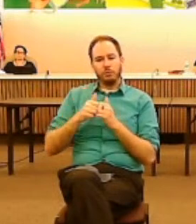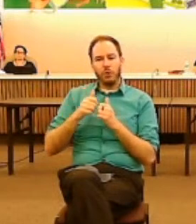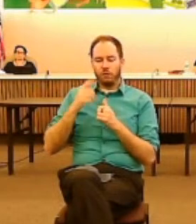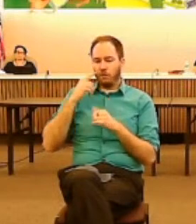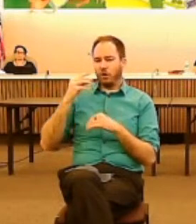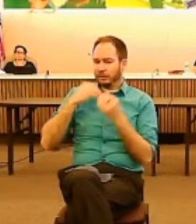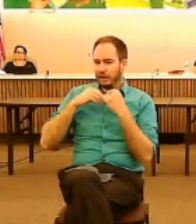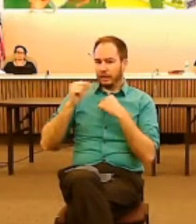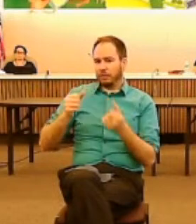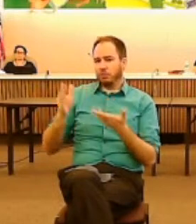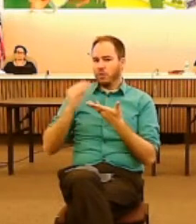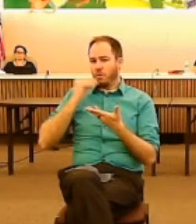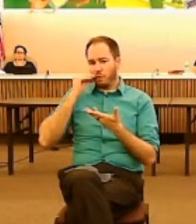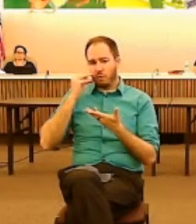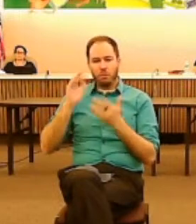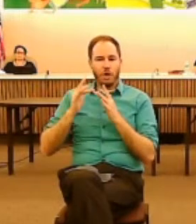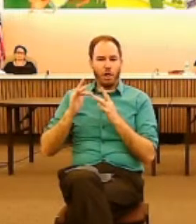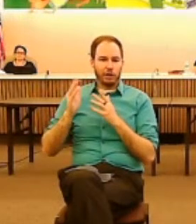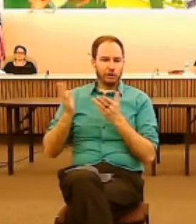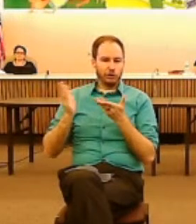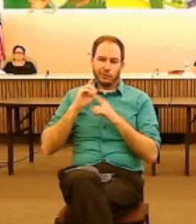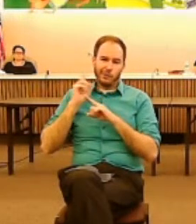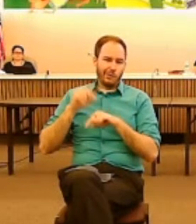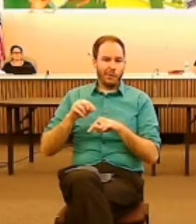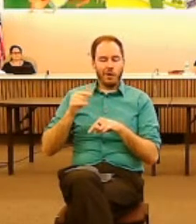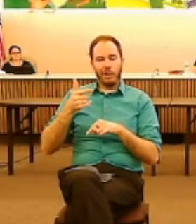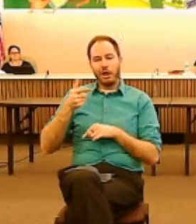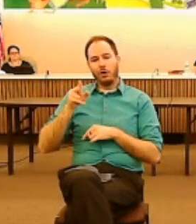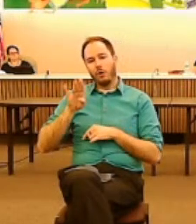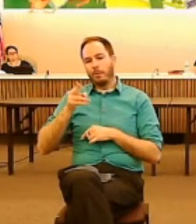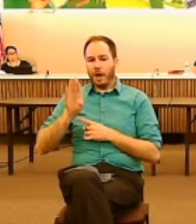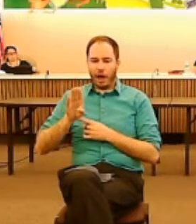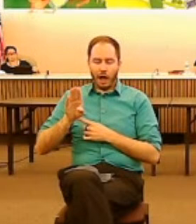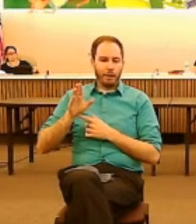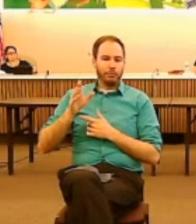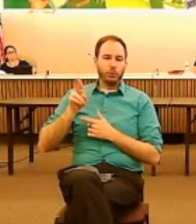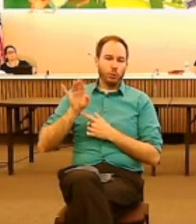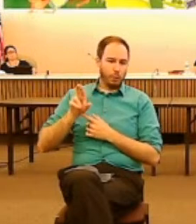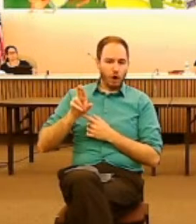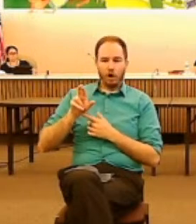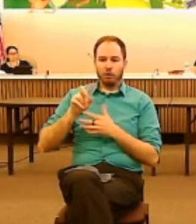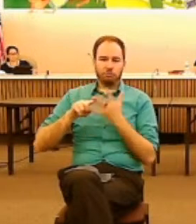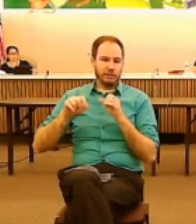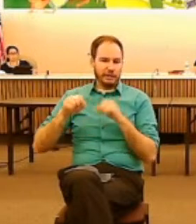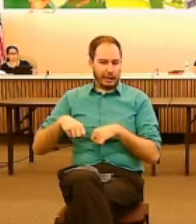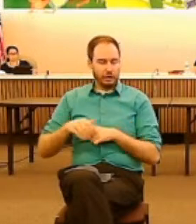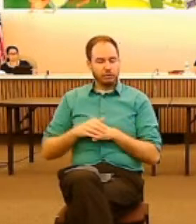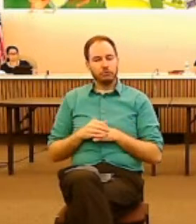but they can also do take out like other online services like the Grubhub and Uber and stuff like that.